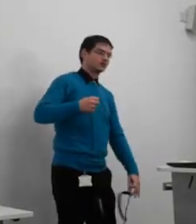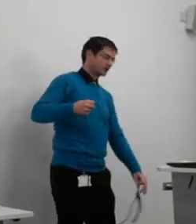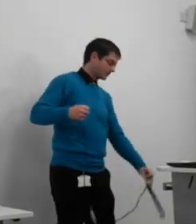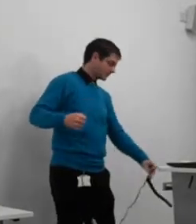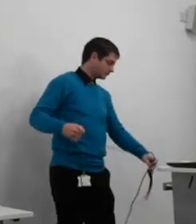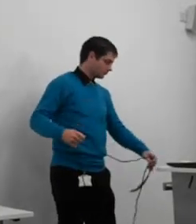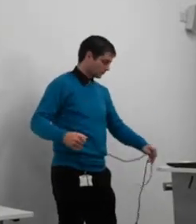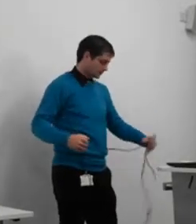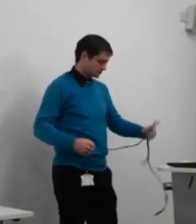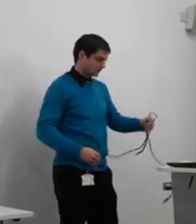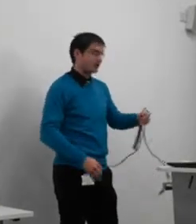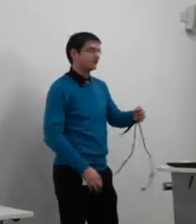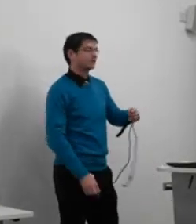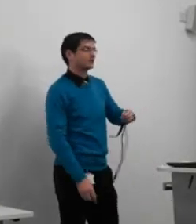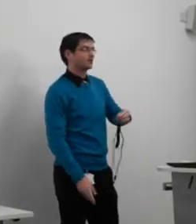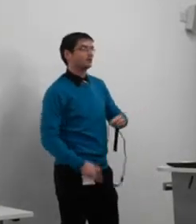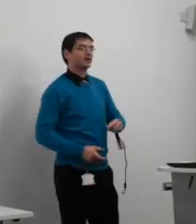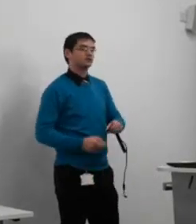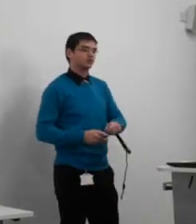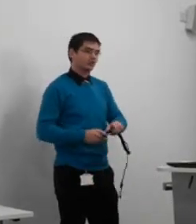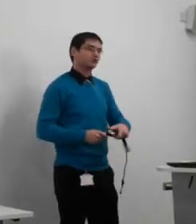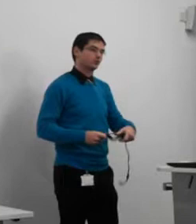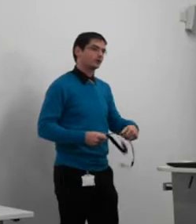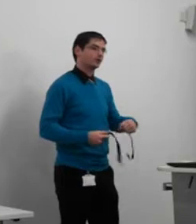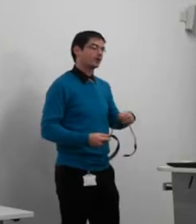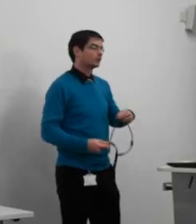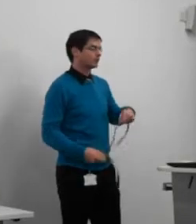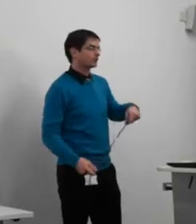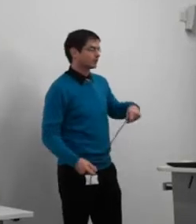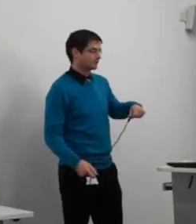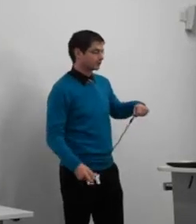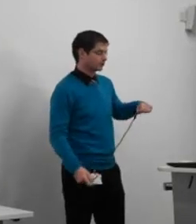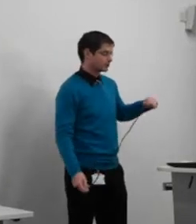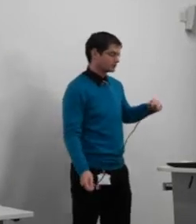in 2011 and went straight on to work with them on their their projects